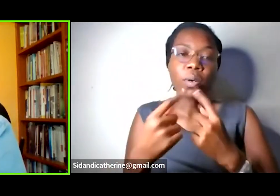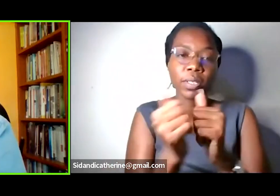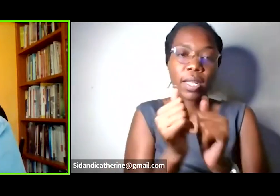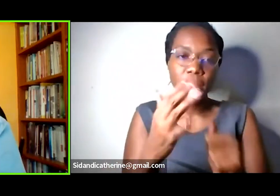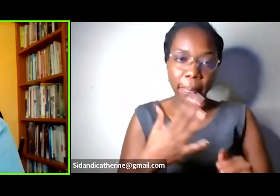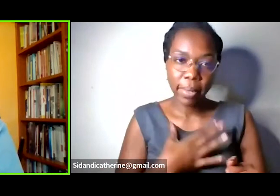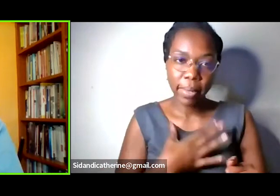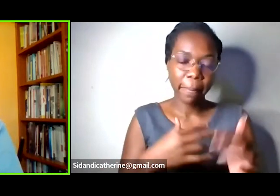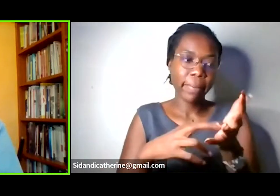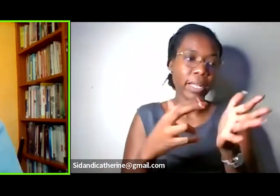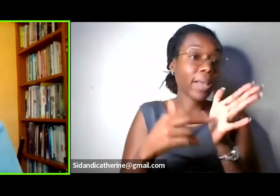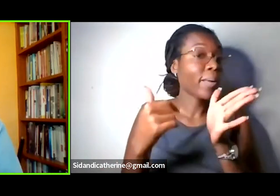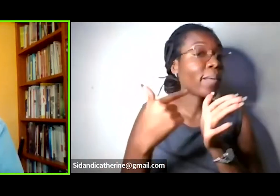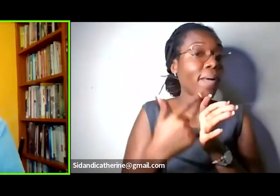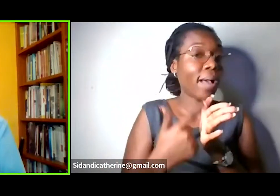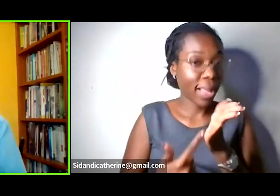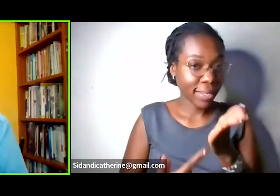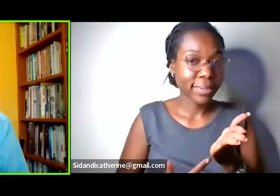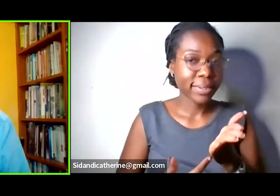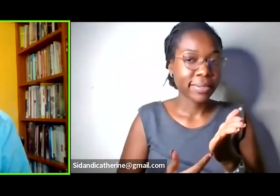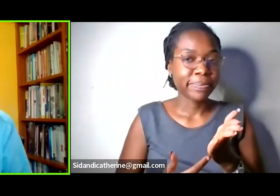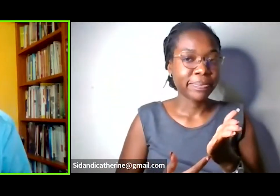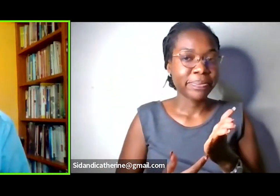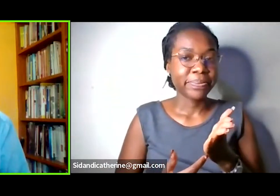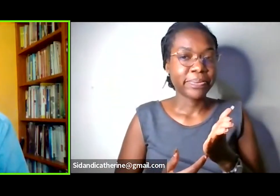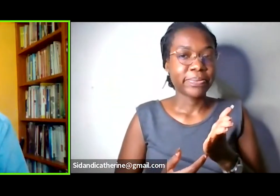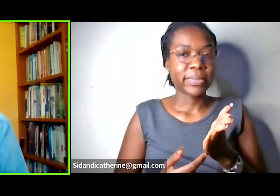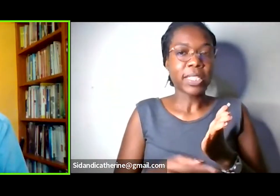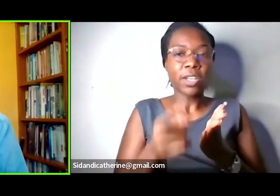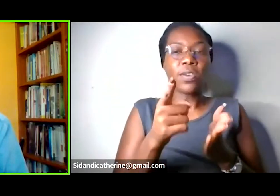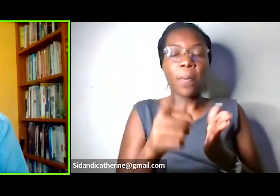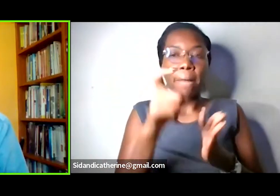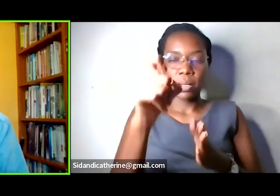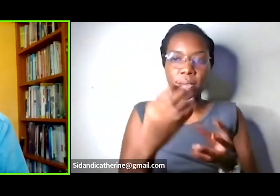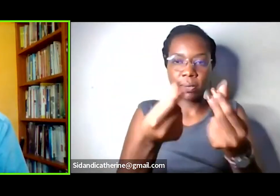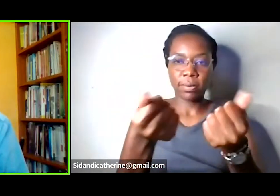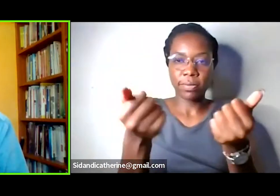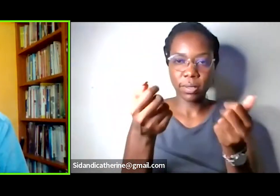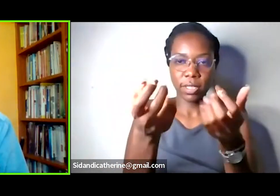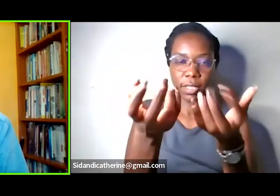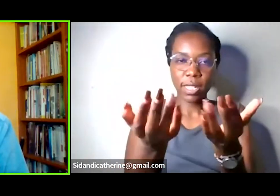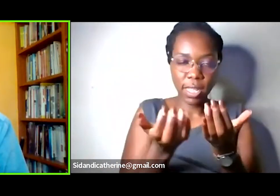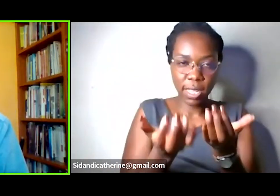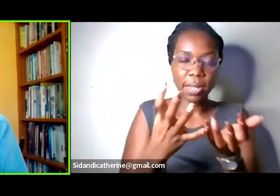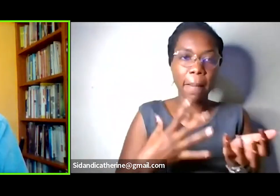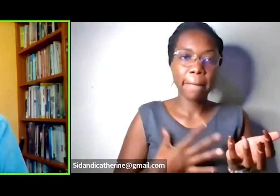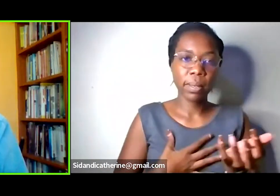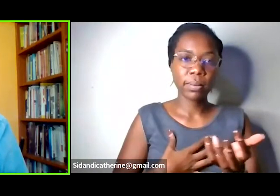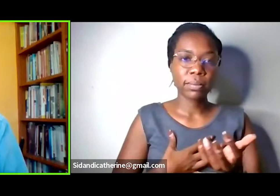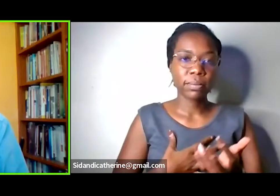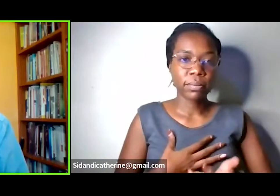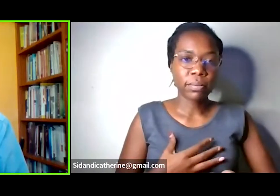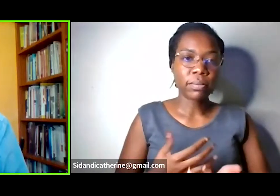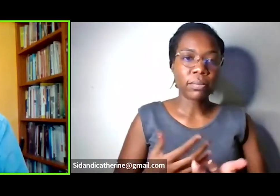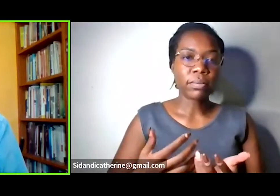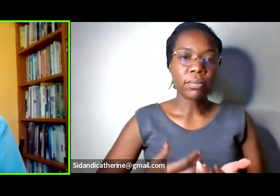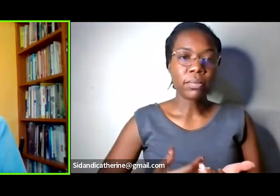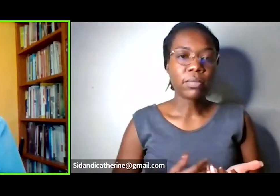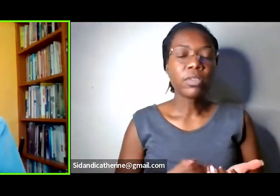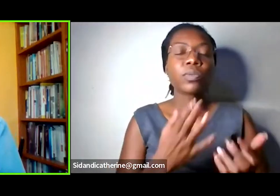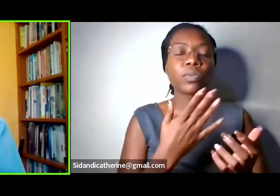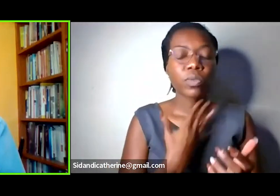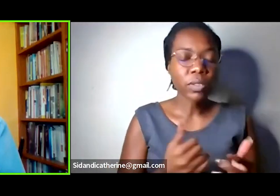so that somebody sees that they're getting value. You see, the more the economy gets tighter, the more it